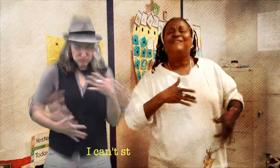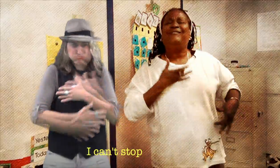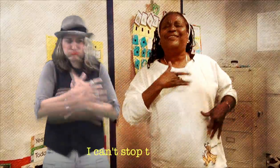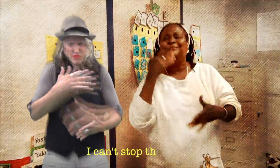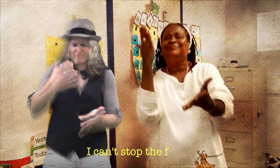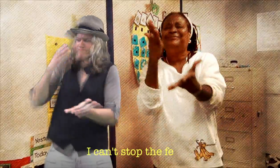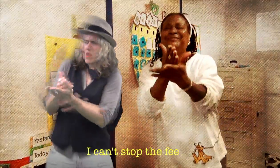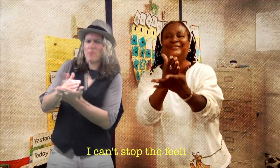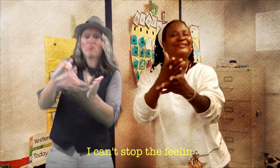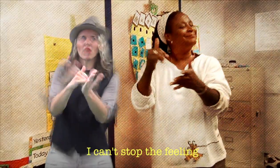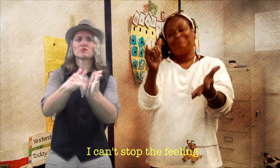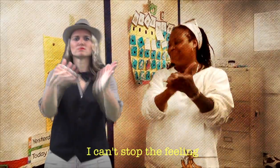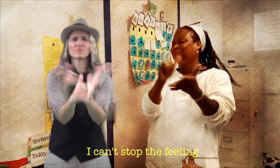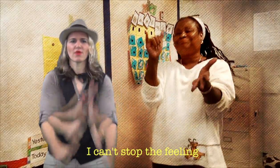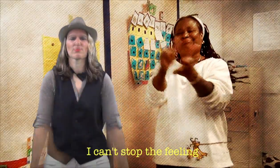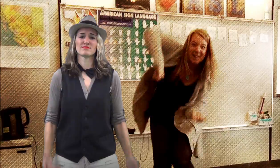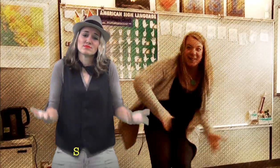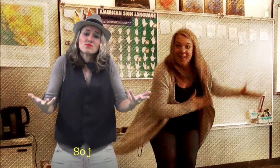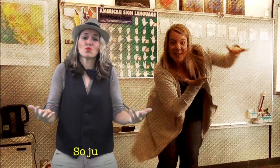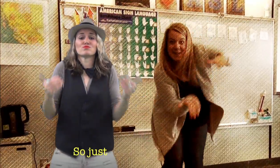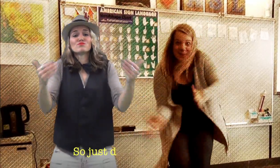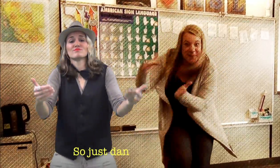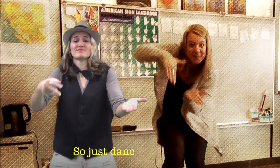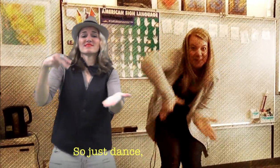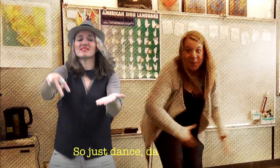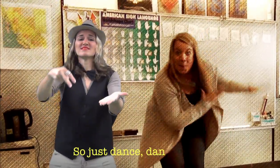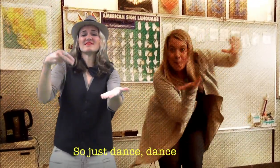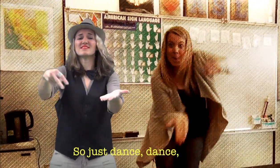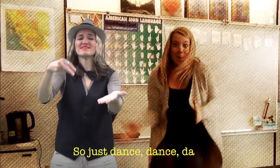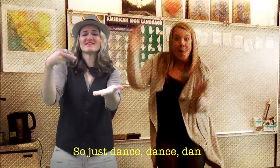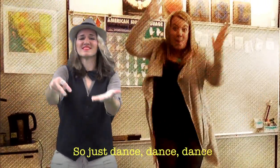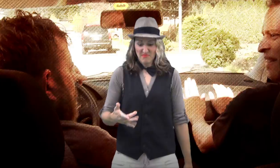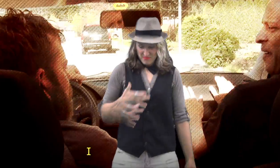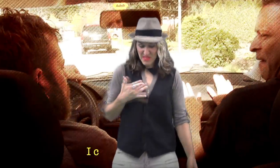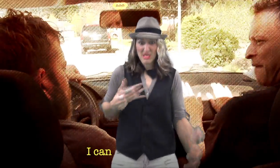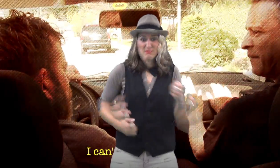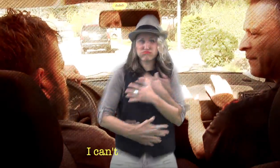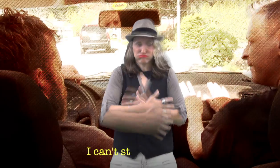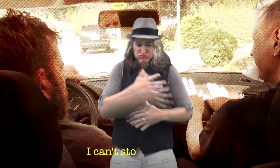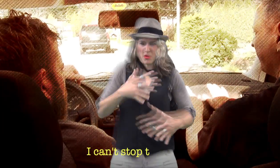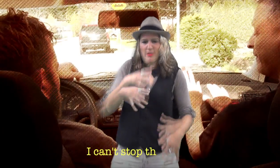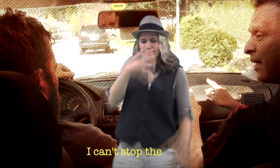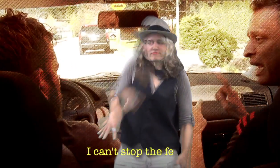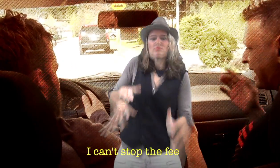I can't stop the feeling. So just dance.